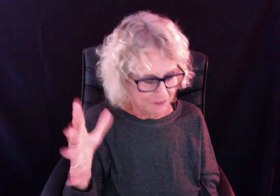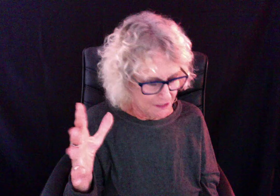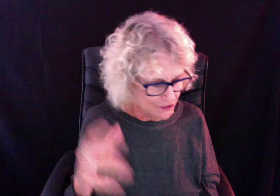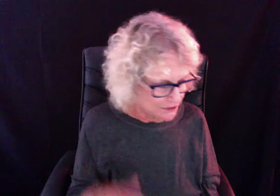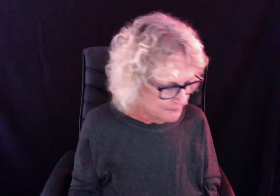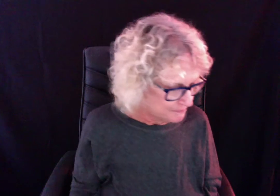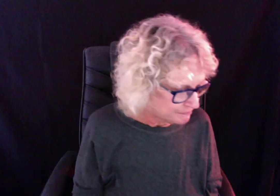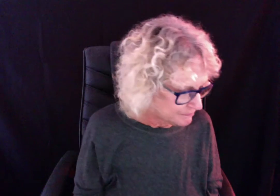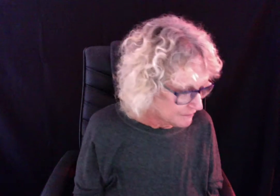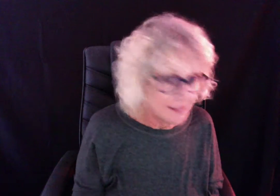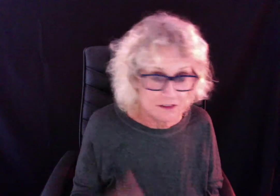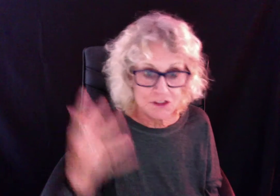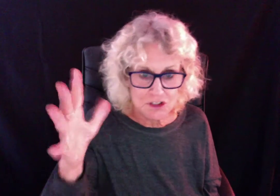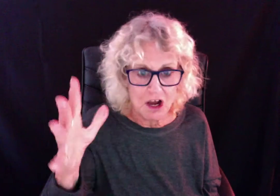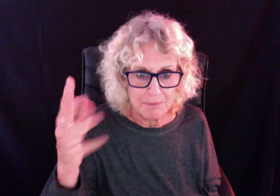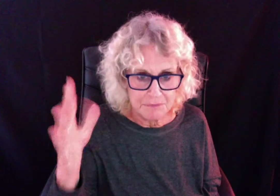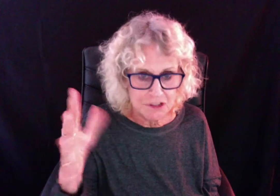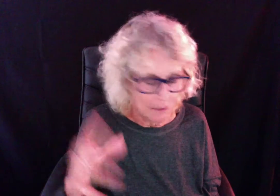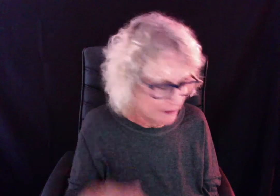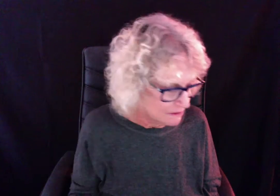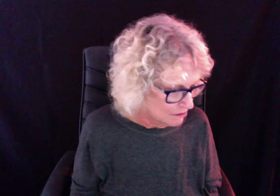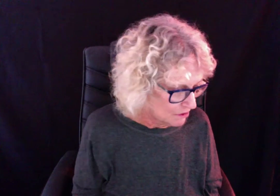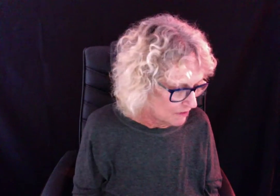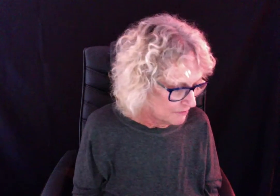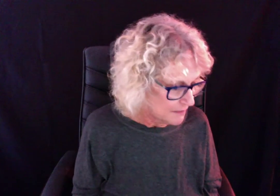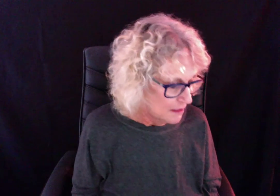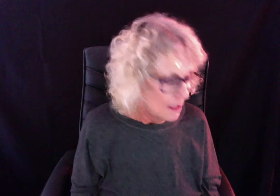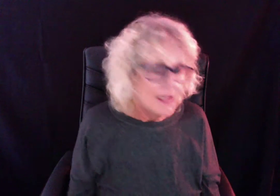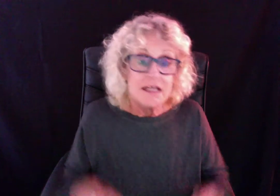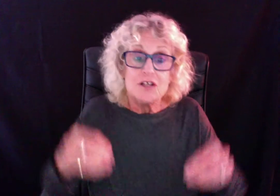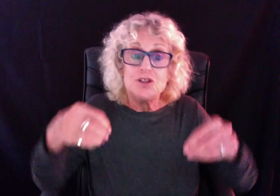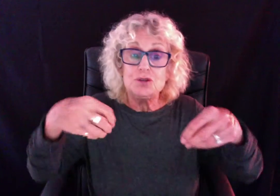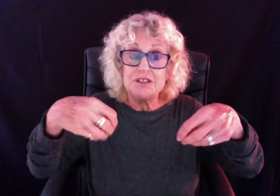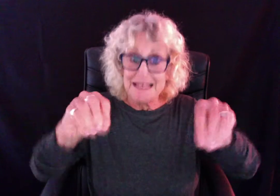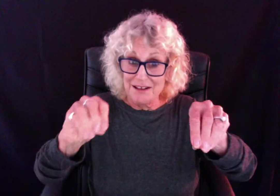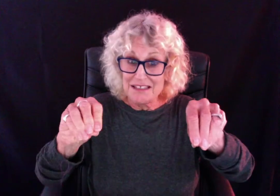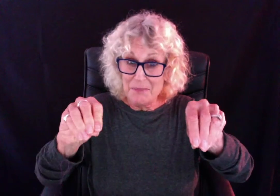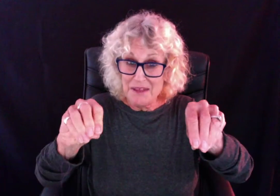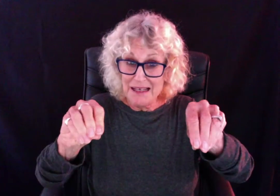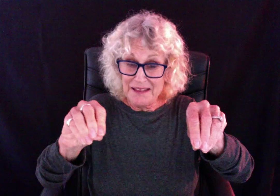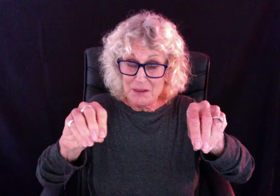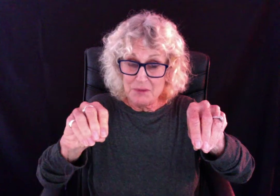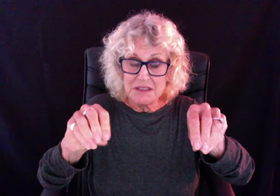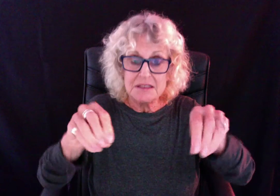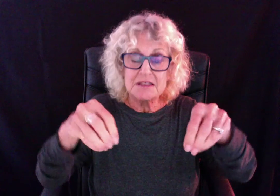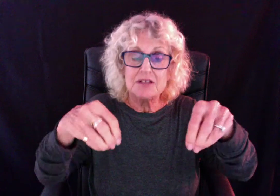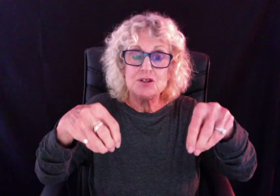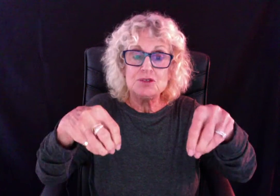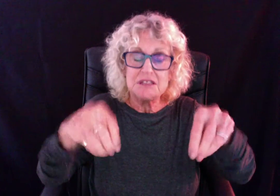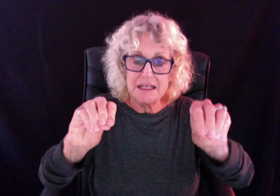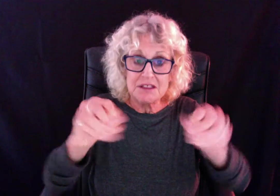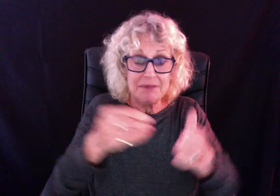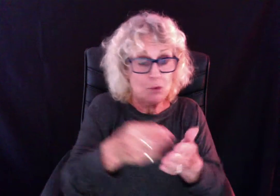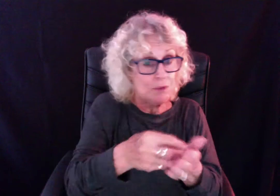finish. Like stop, stop it, knock it off. To sell something, I think we've seen this sign. To sell something, we